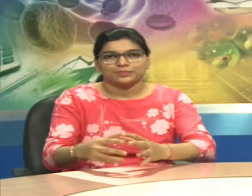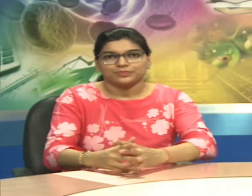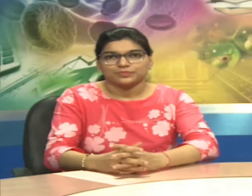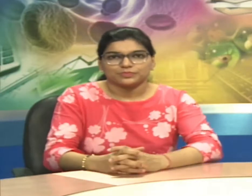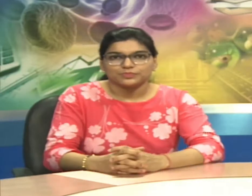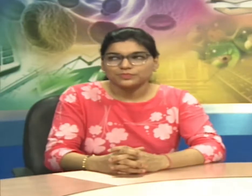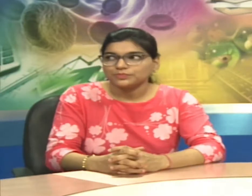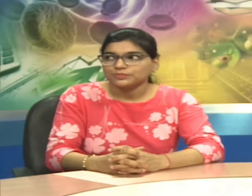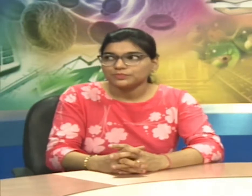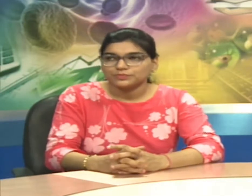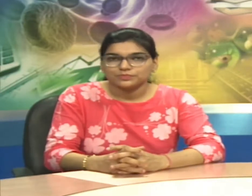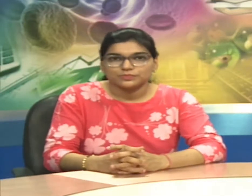Person who sells thing.